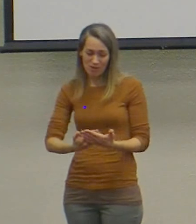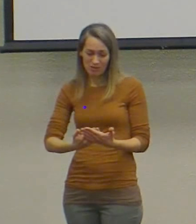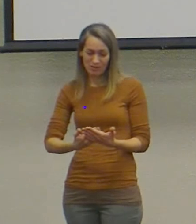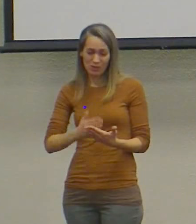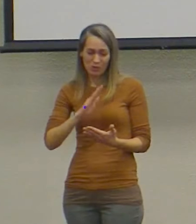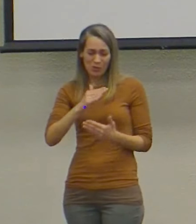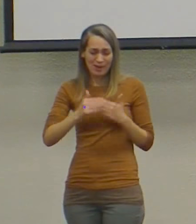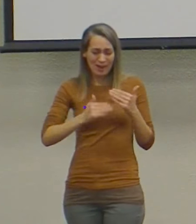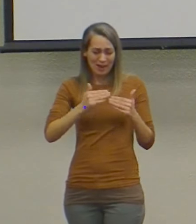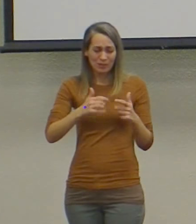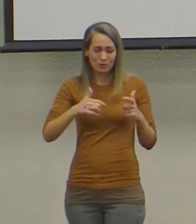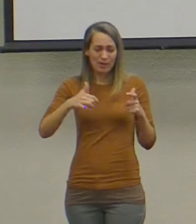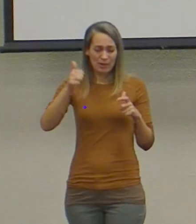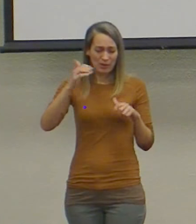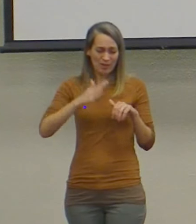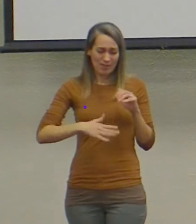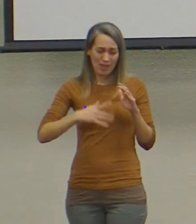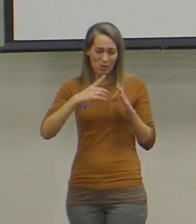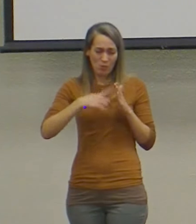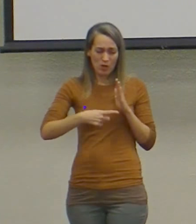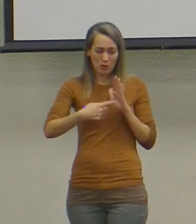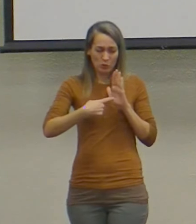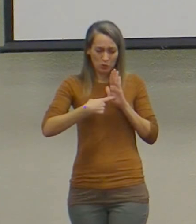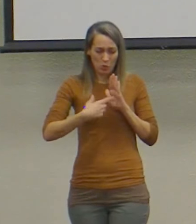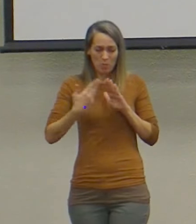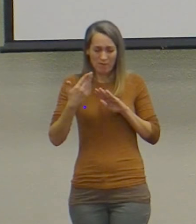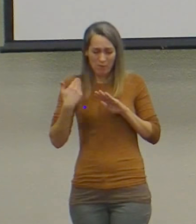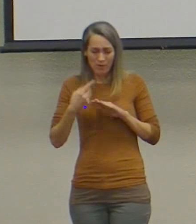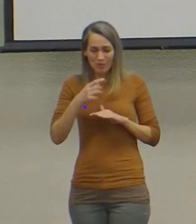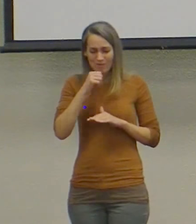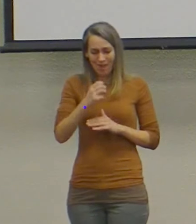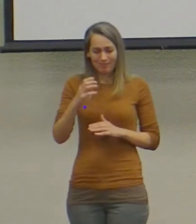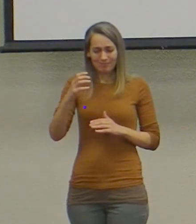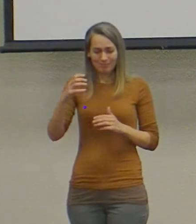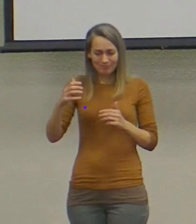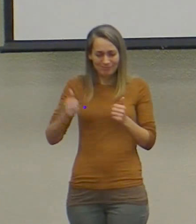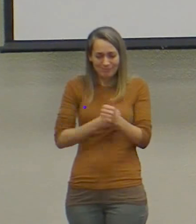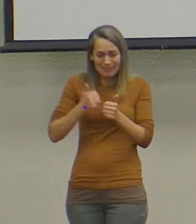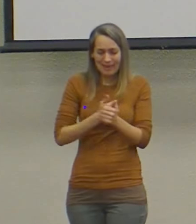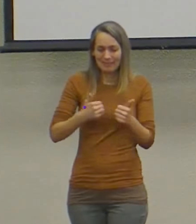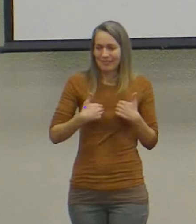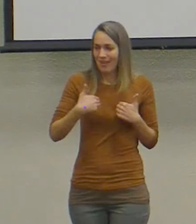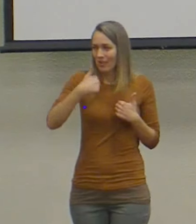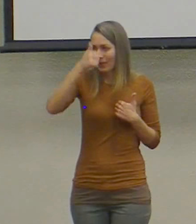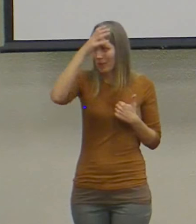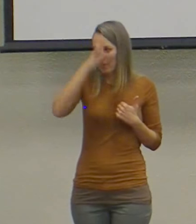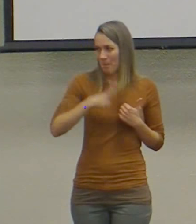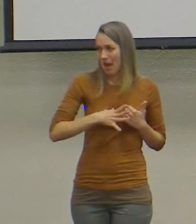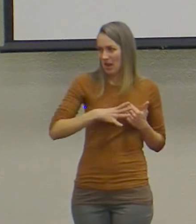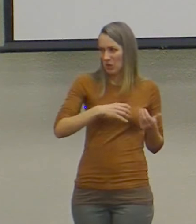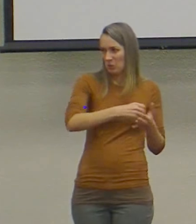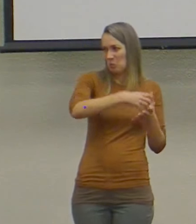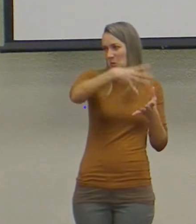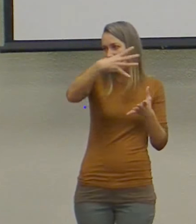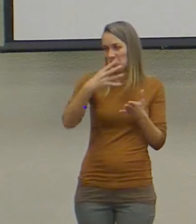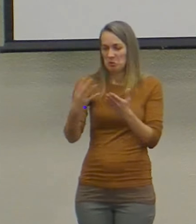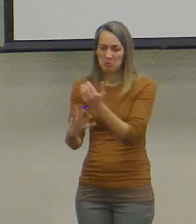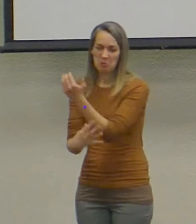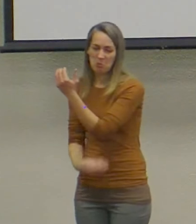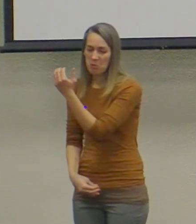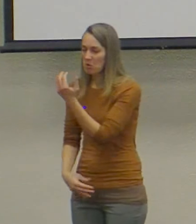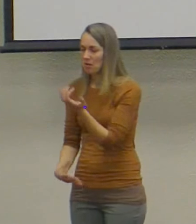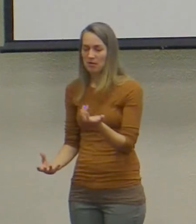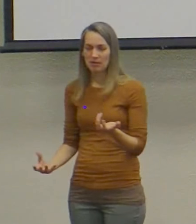you've shown earlier. You've not run after younger men, whether rich or poor. See, Boaz, who is more advanced in years than